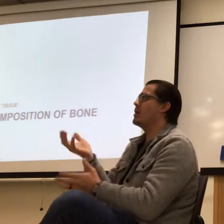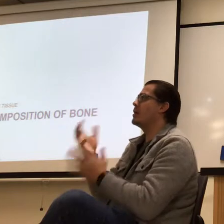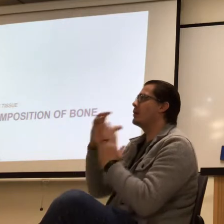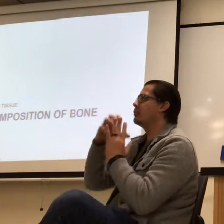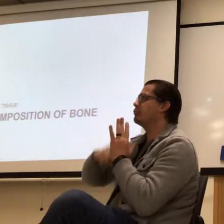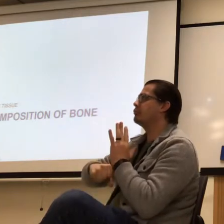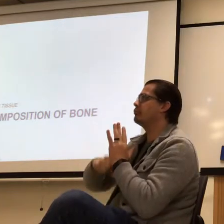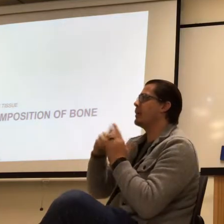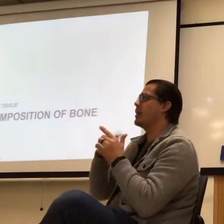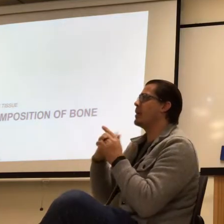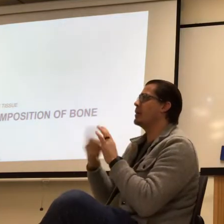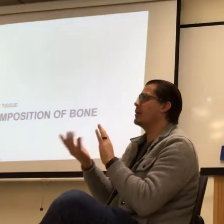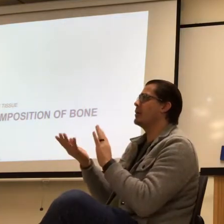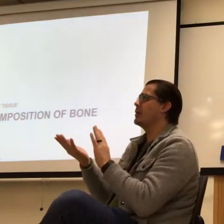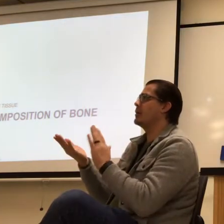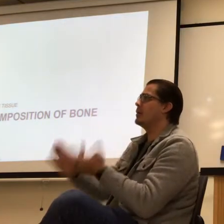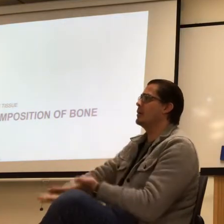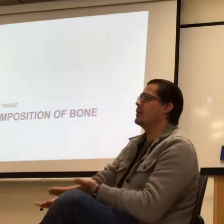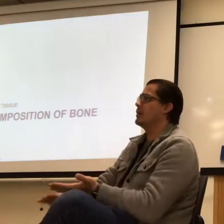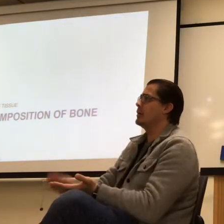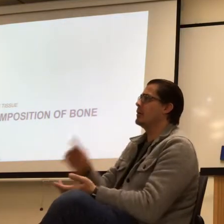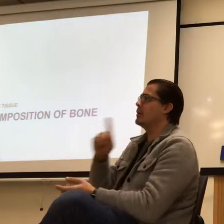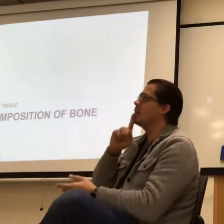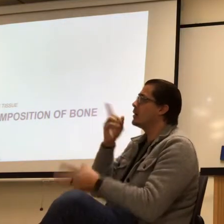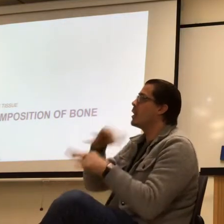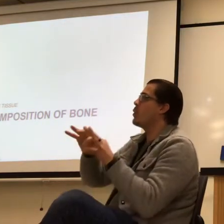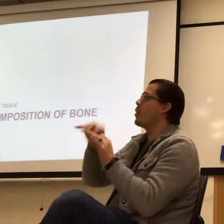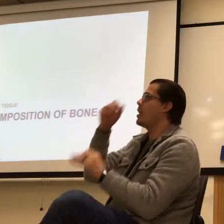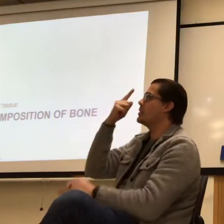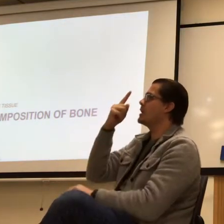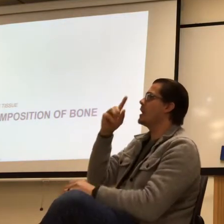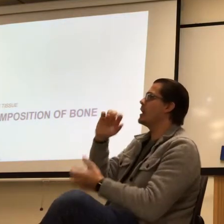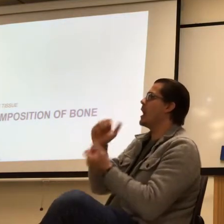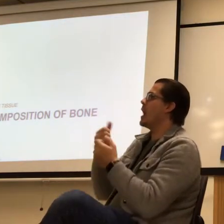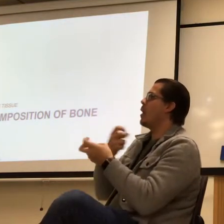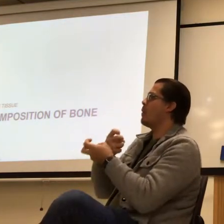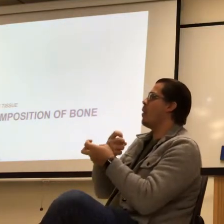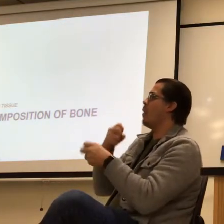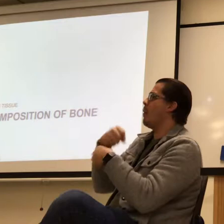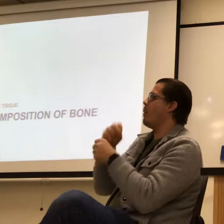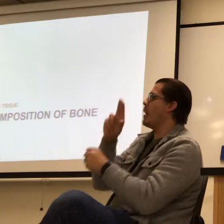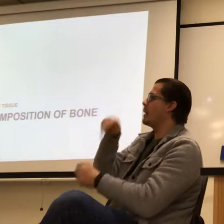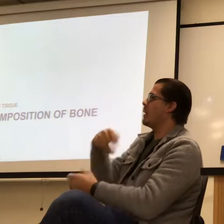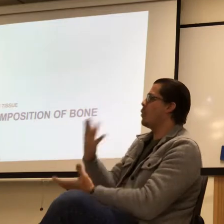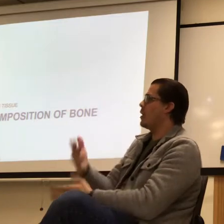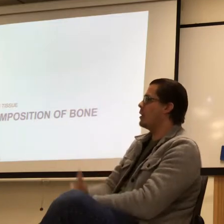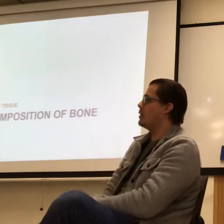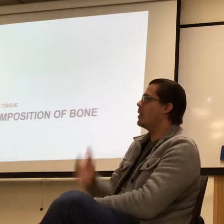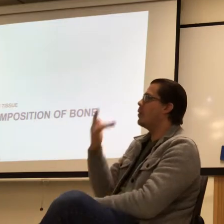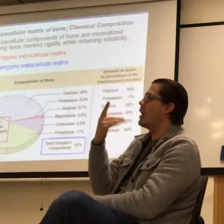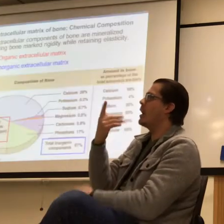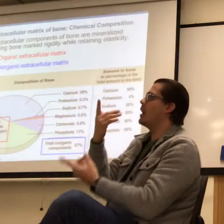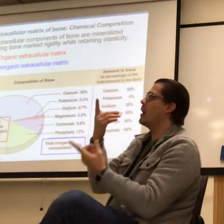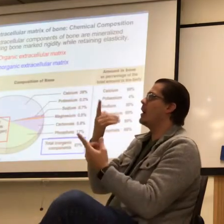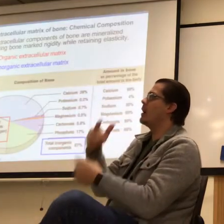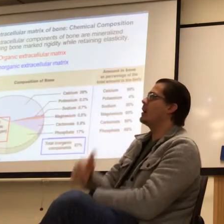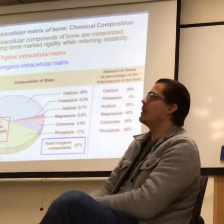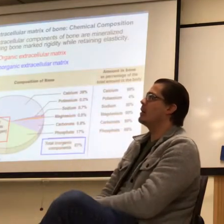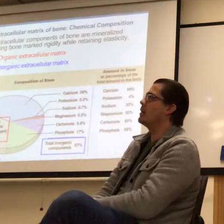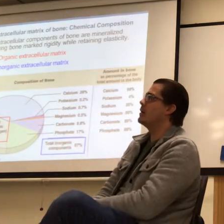pass away. So it's a big deal. And it's important to understand the composition of bone. See why this can happen in our elderly years.